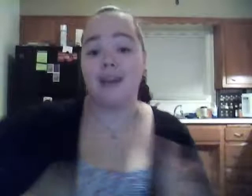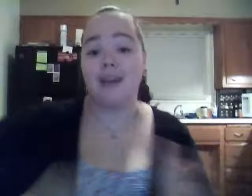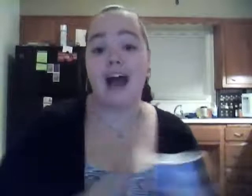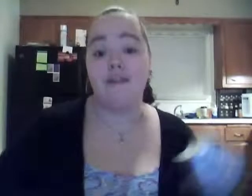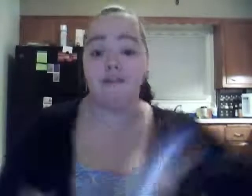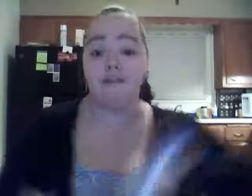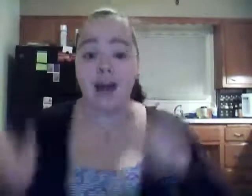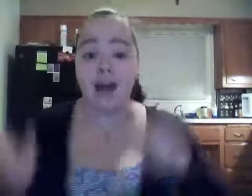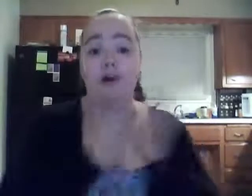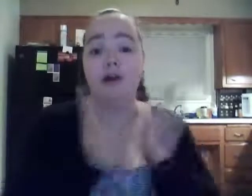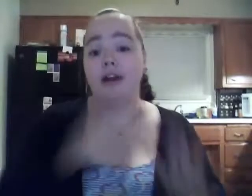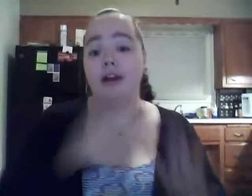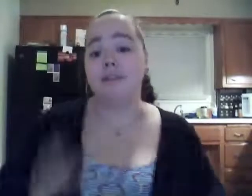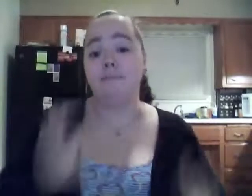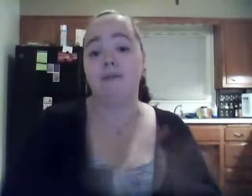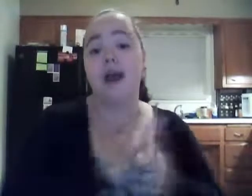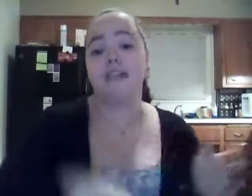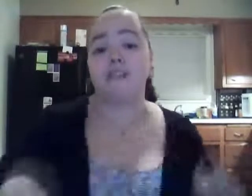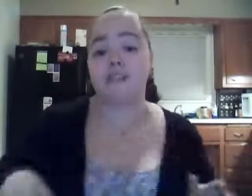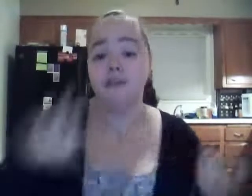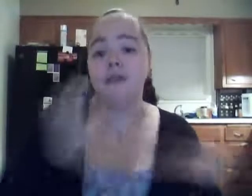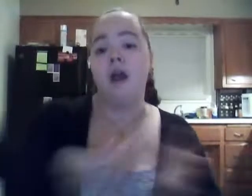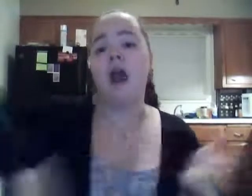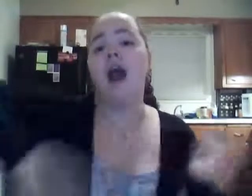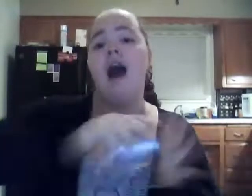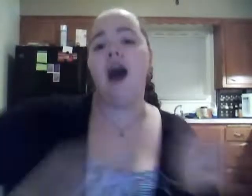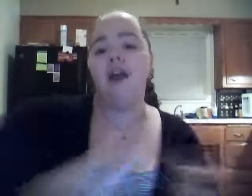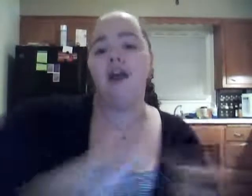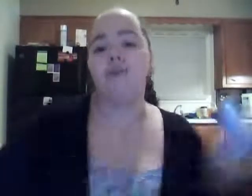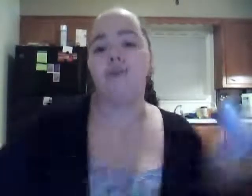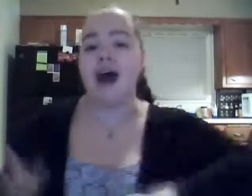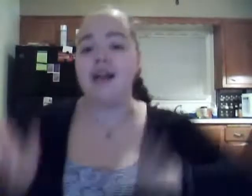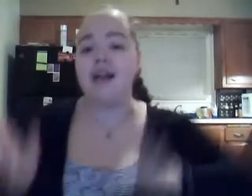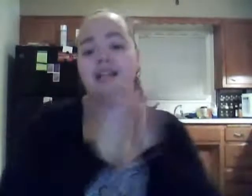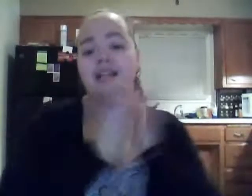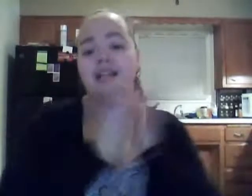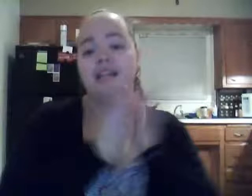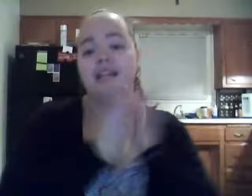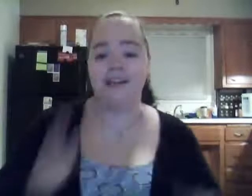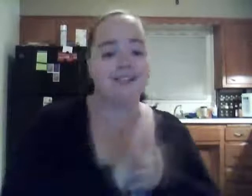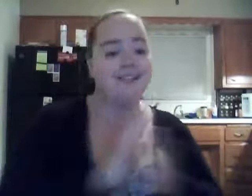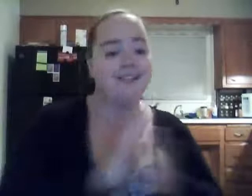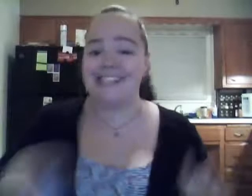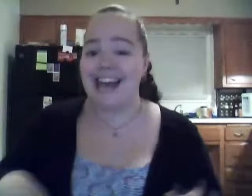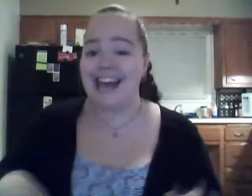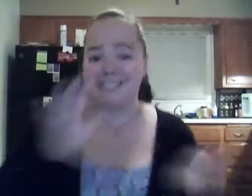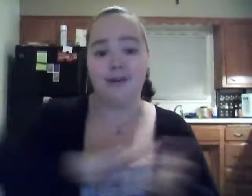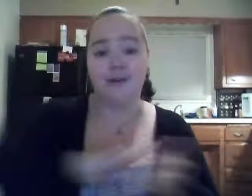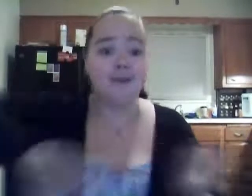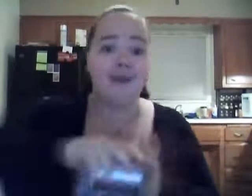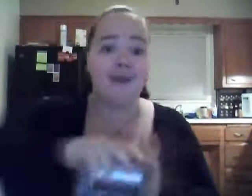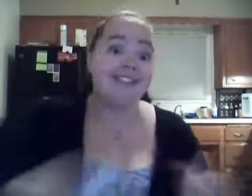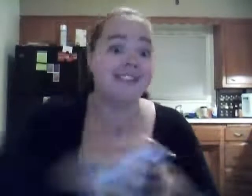alive You gotta put it into practice Otherwise, it's about as useless as a screen door on a